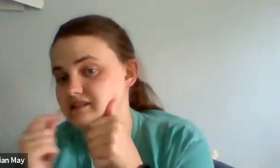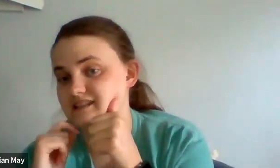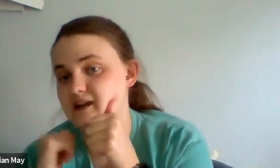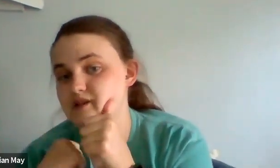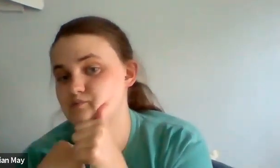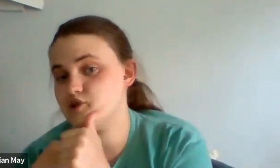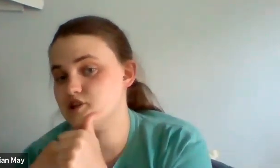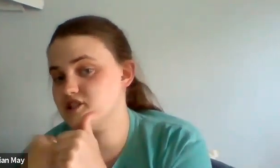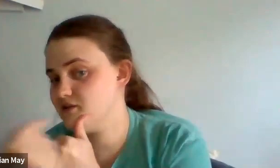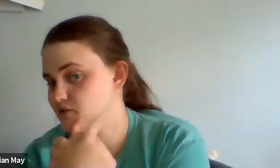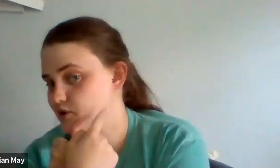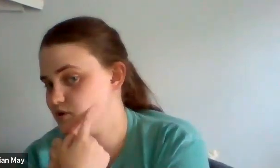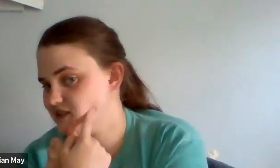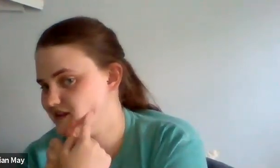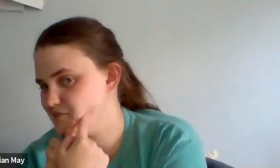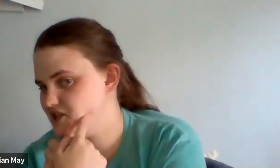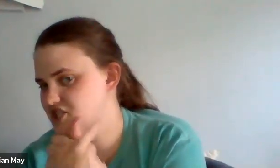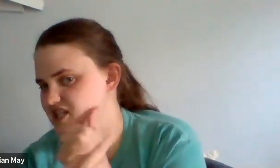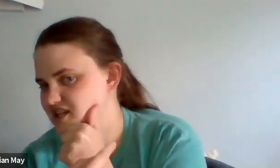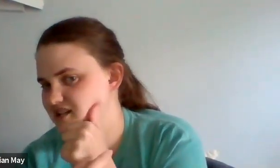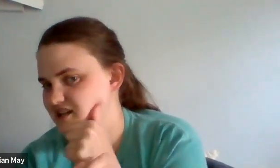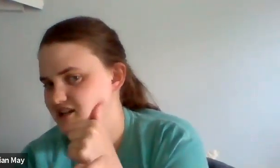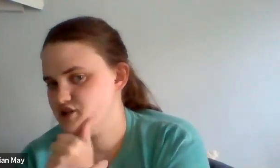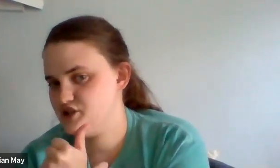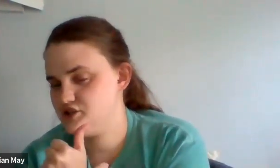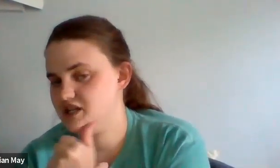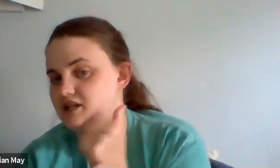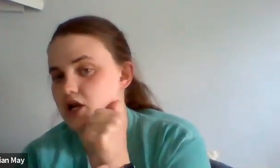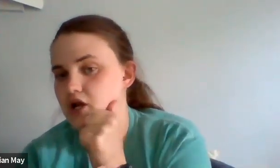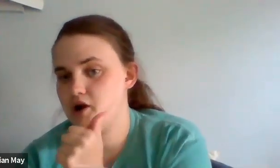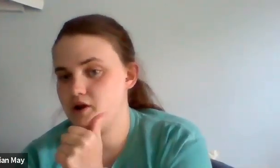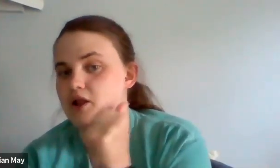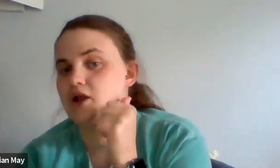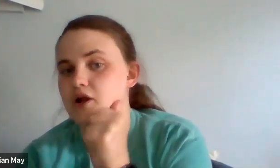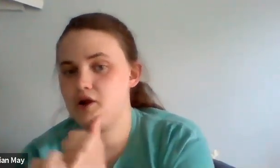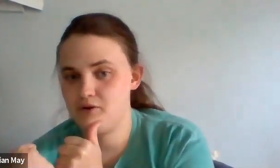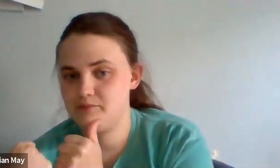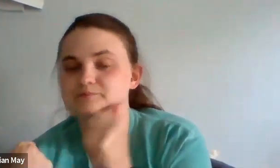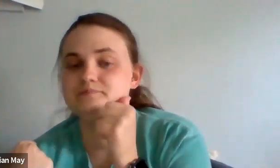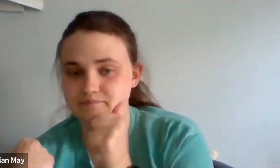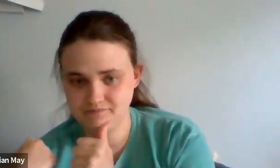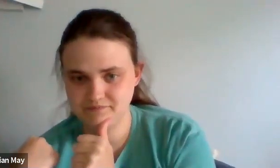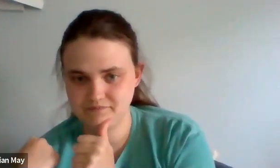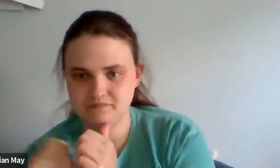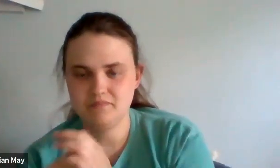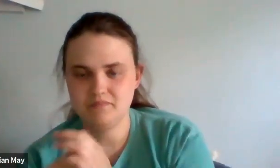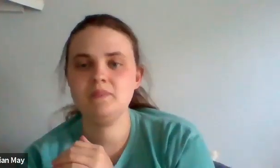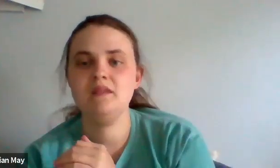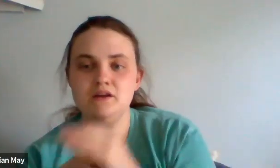like sideways brushing, almost kind of like mid-cheek to your chin. Girl. Mm-hmm.